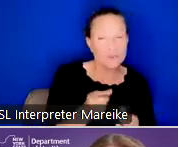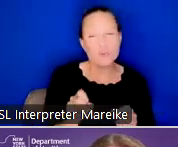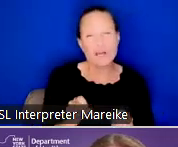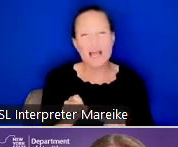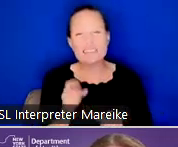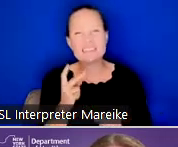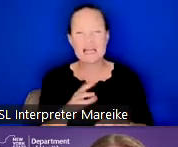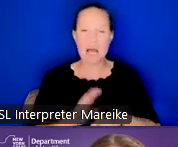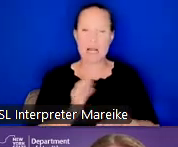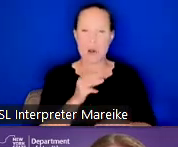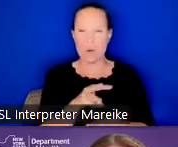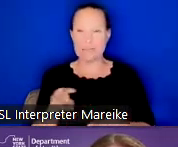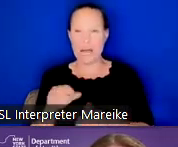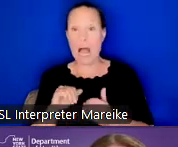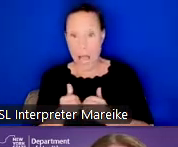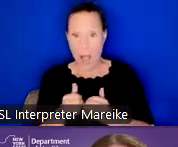website.